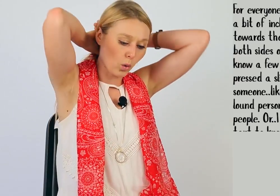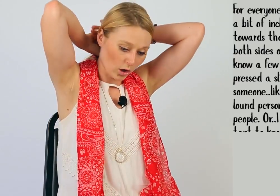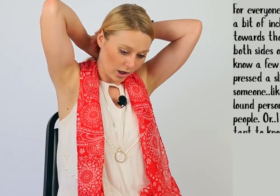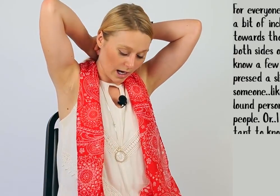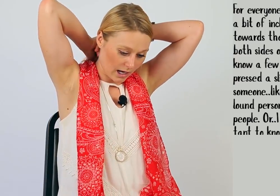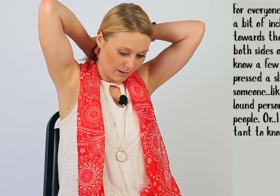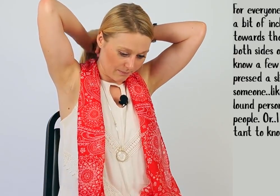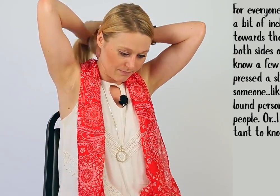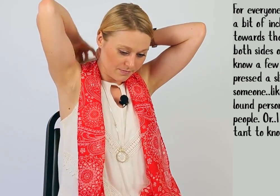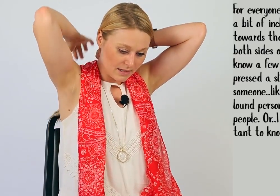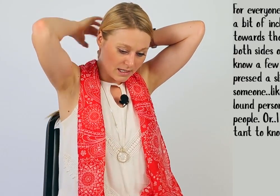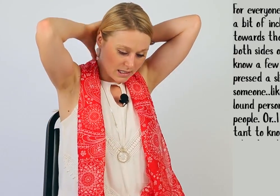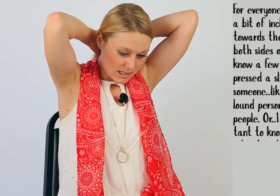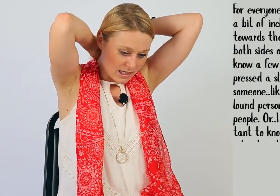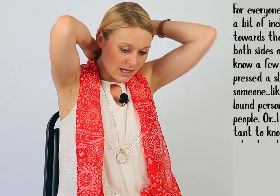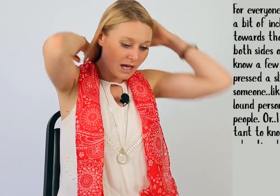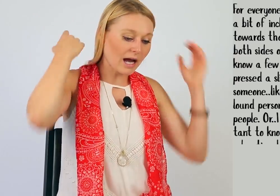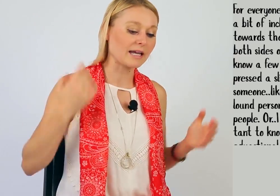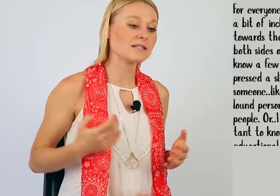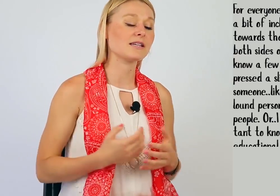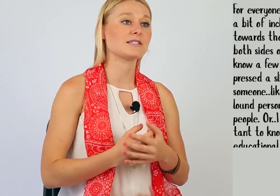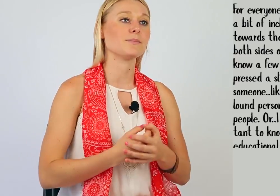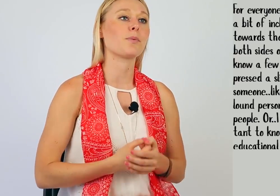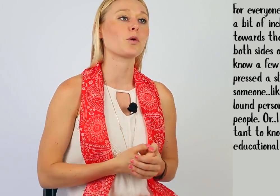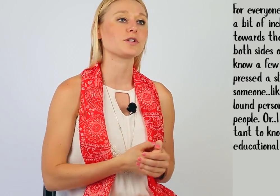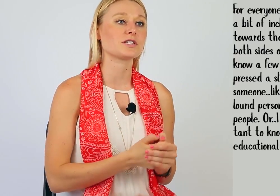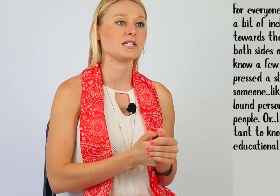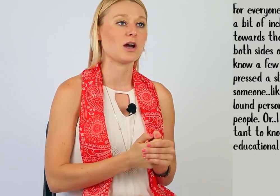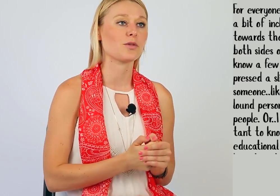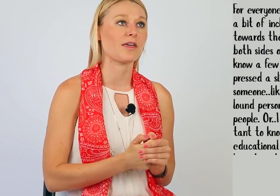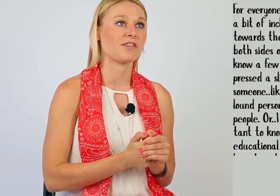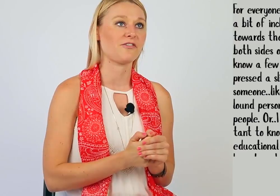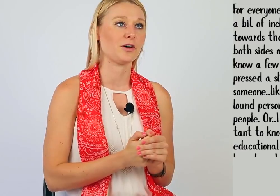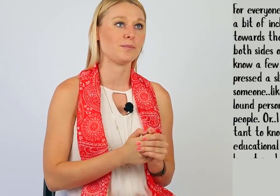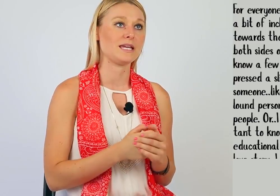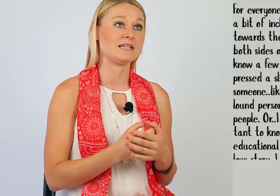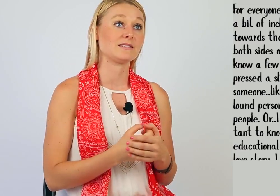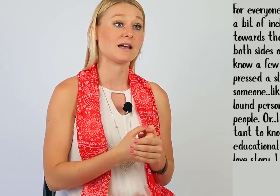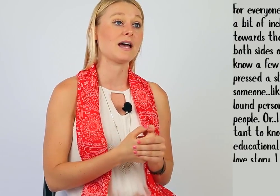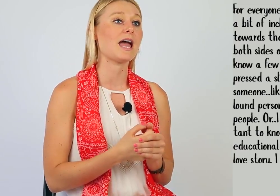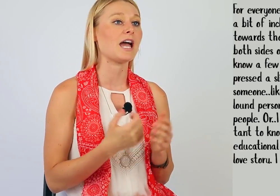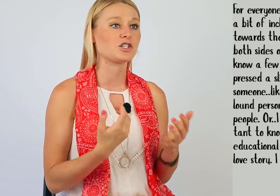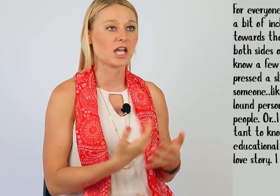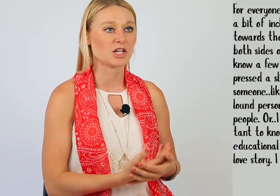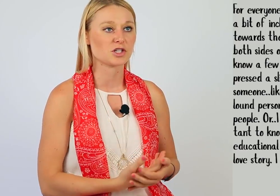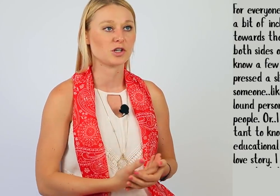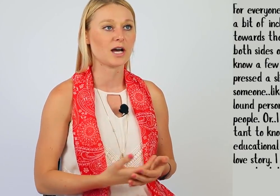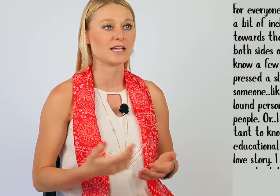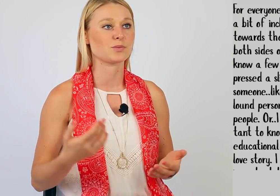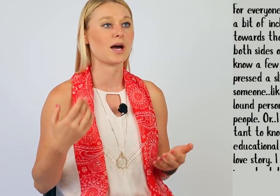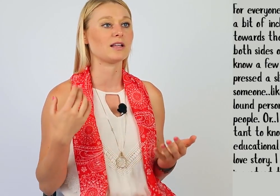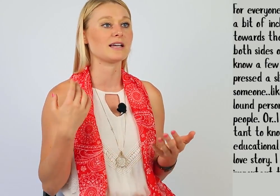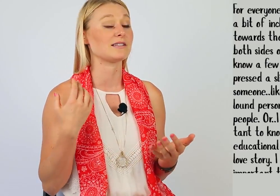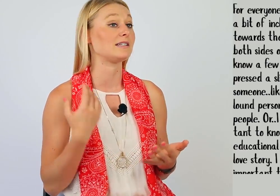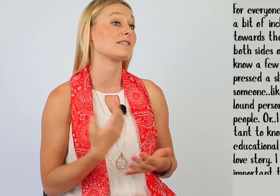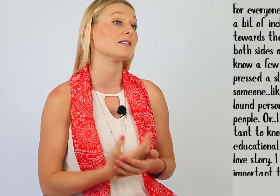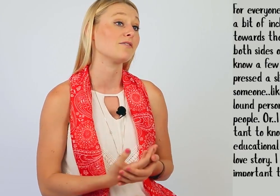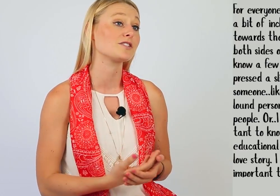Or I guess it's important to know that the film is educational as well as it is a love